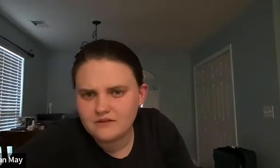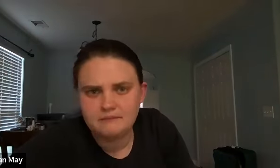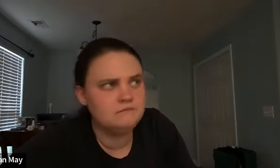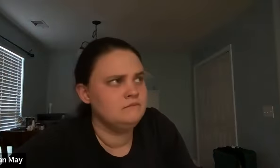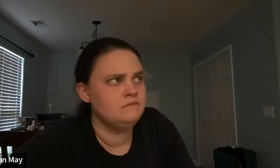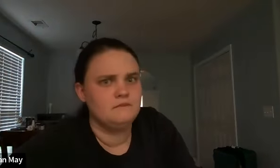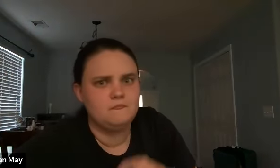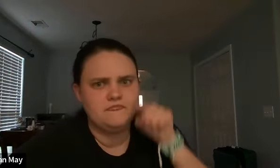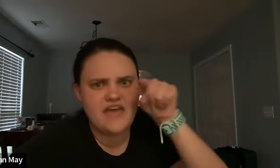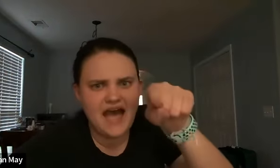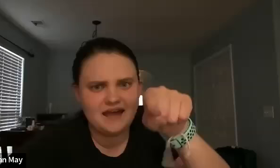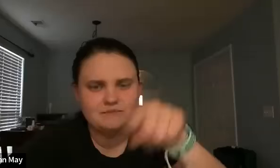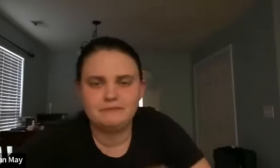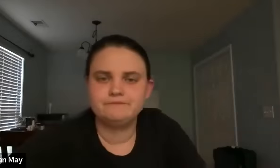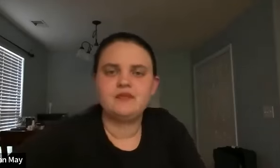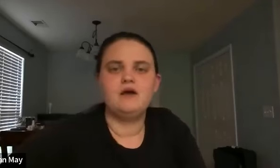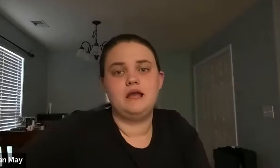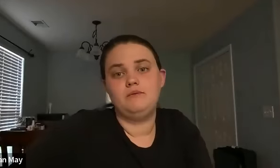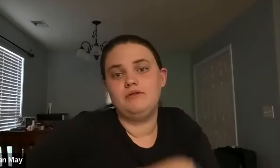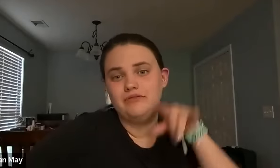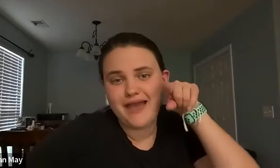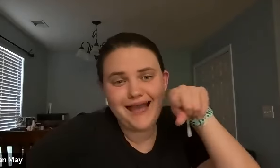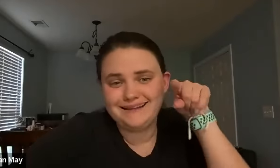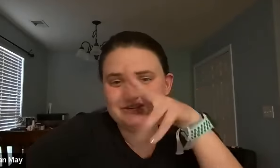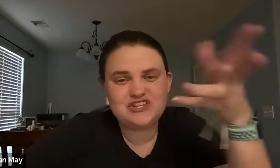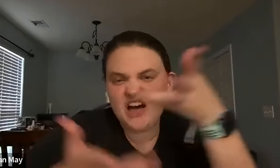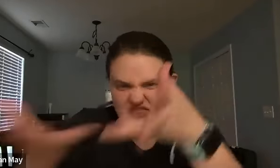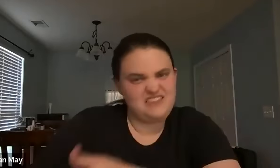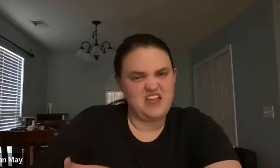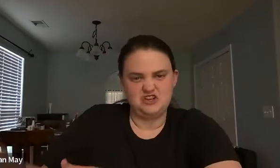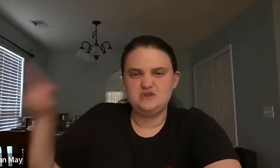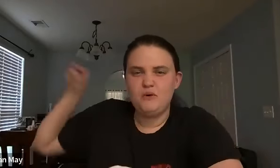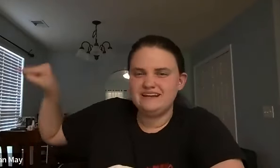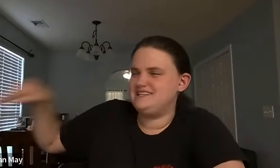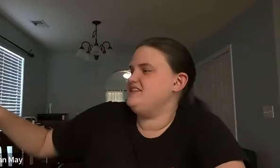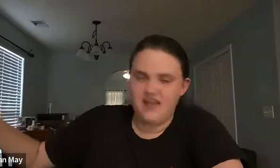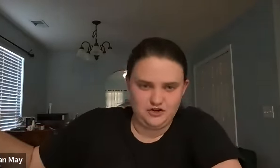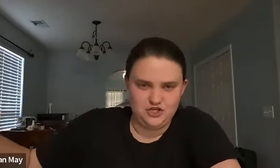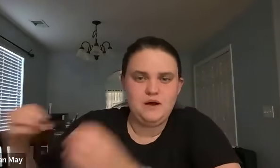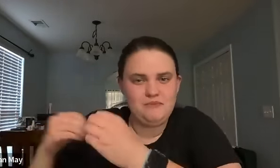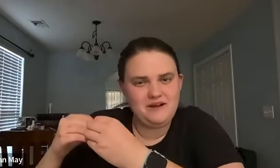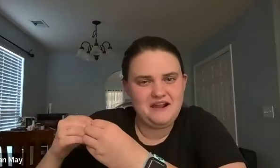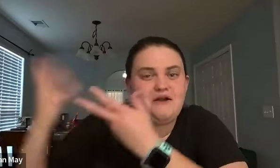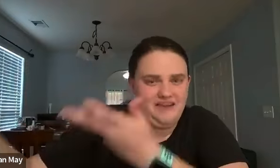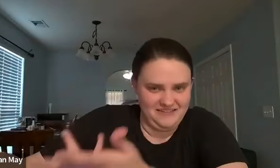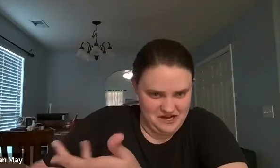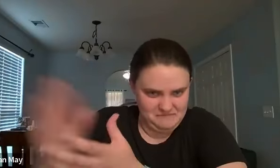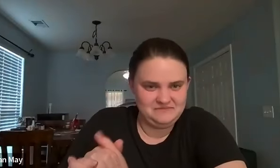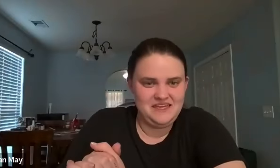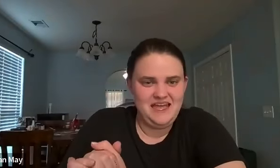like, that. And I'm like, okay, well, there's nothing there. You pointed to the air. You want more air? Okay, there.